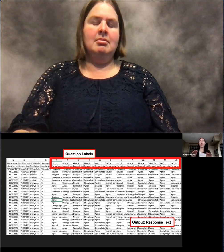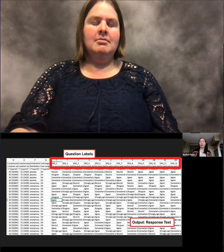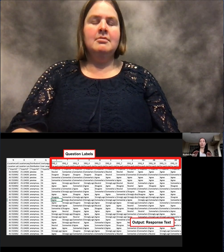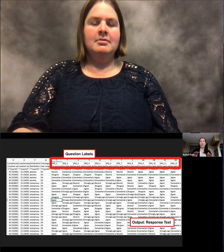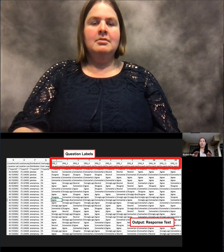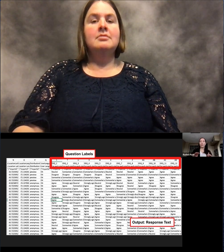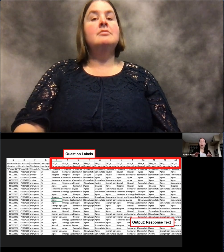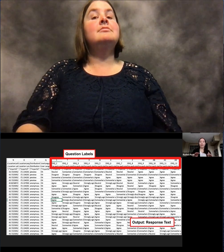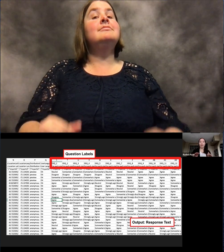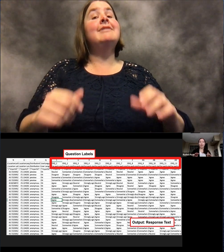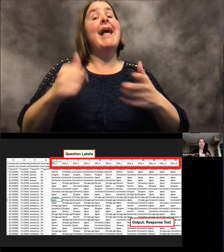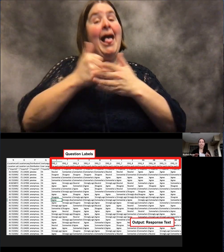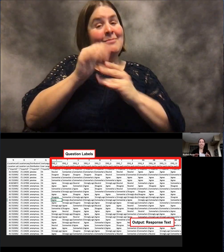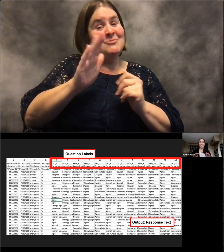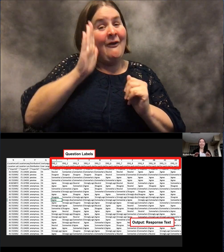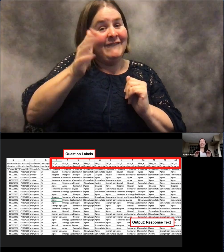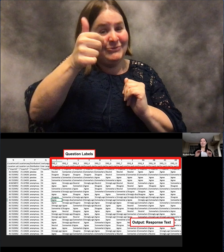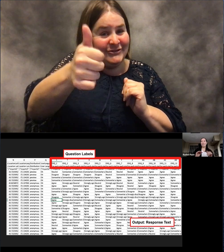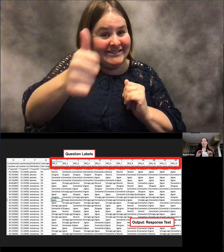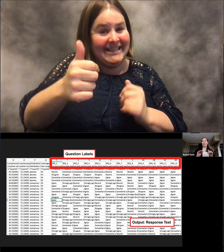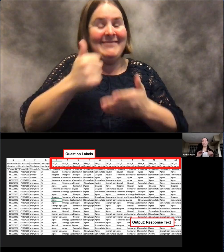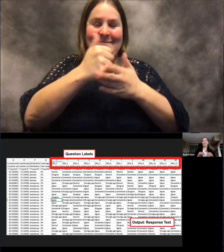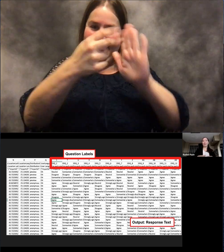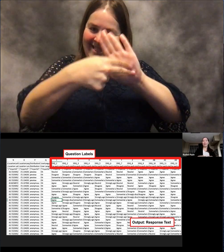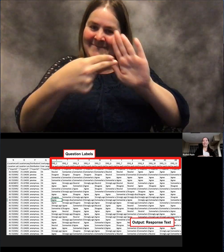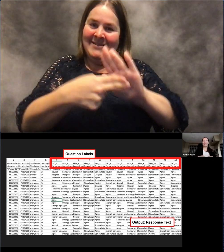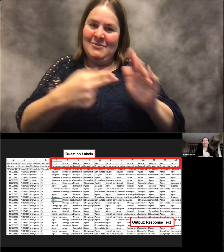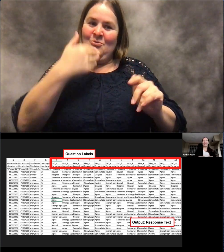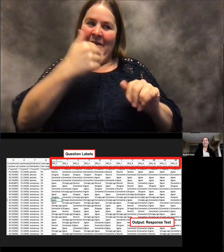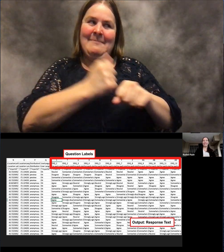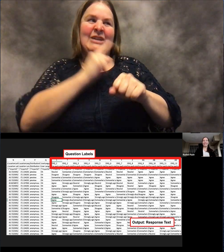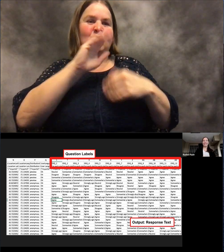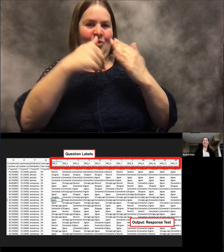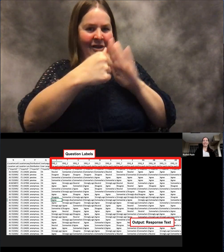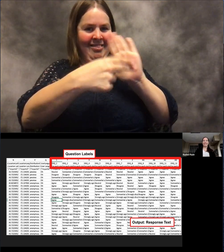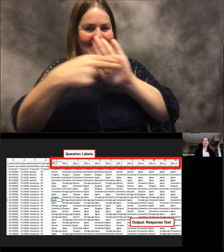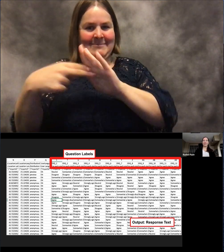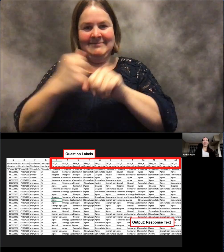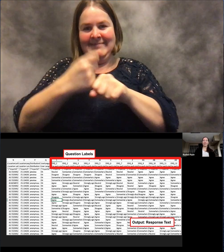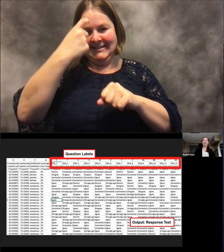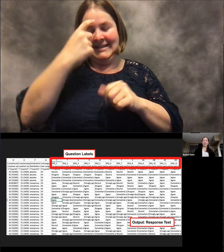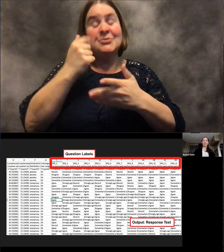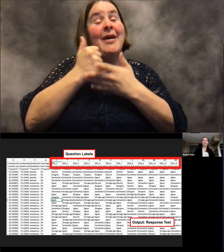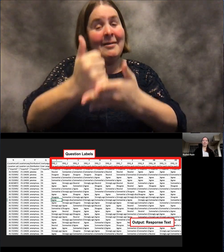Do your future self a favor and make sure these things make sense.